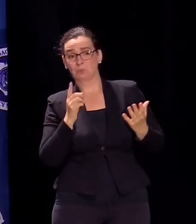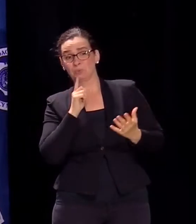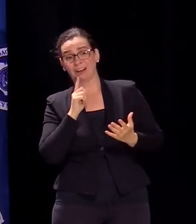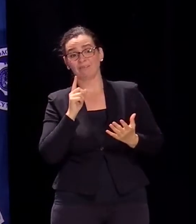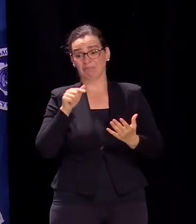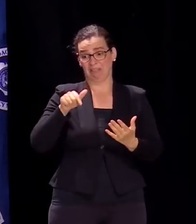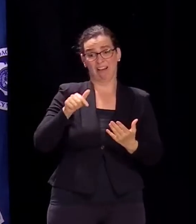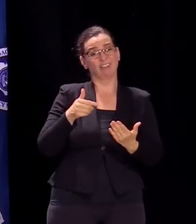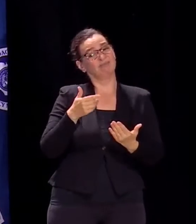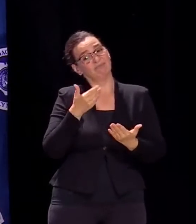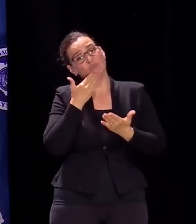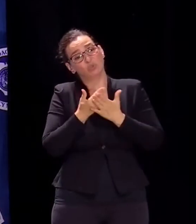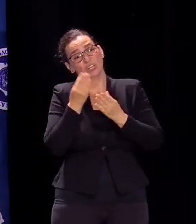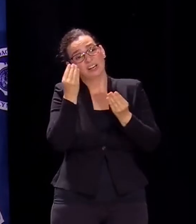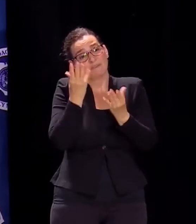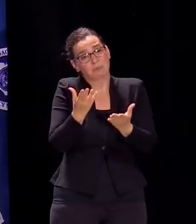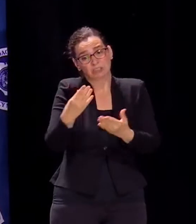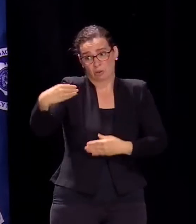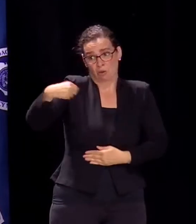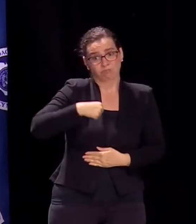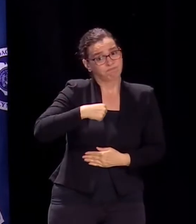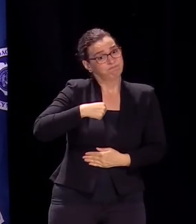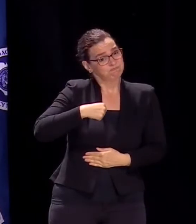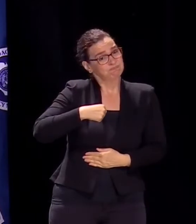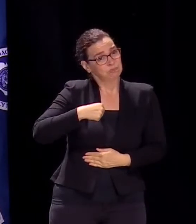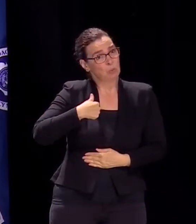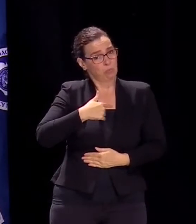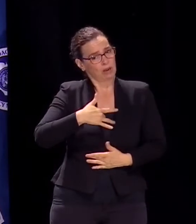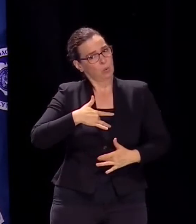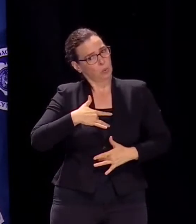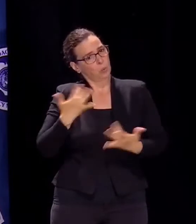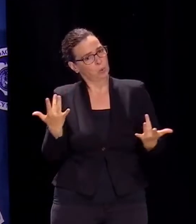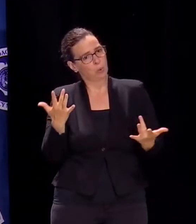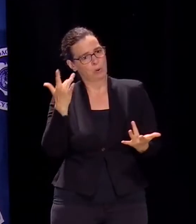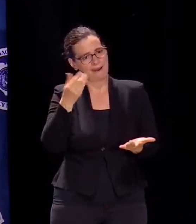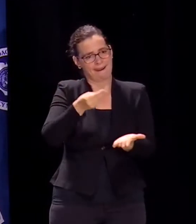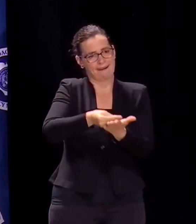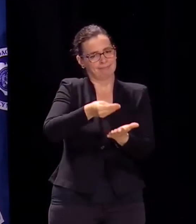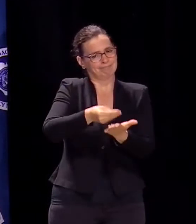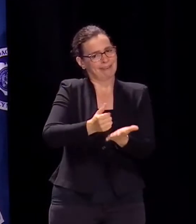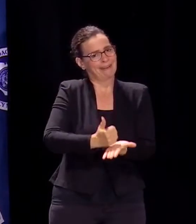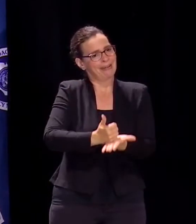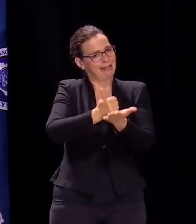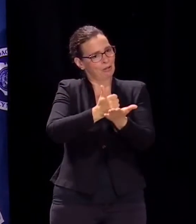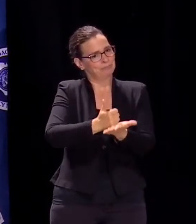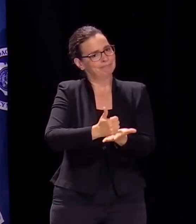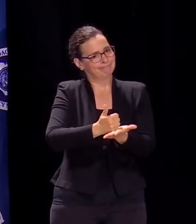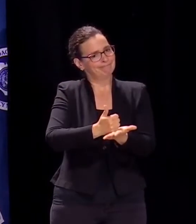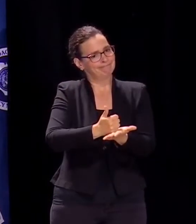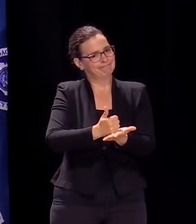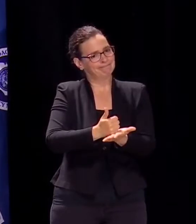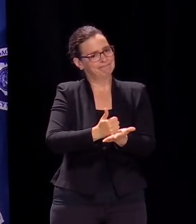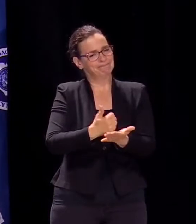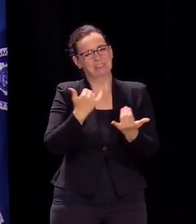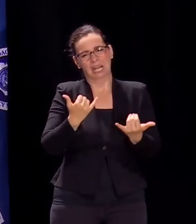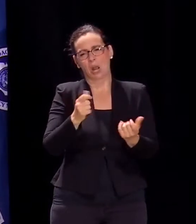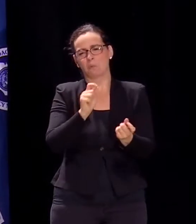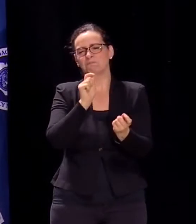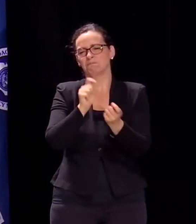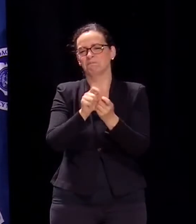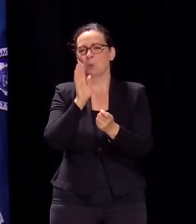that's good. But let's talk about the fiscal realities. I'm going to give everybody a detailed reality of